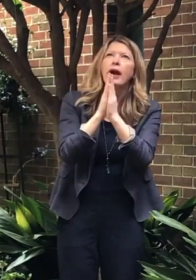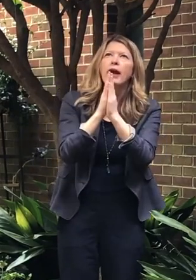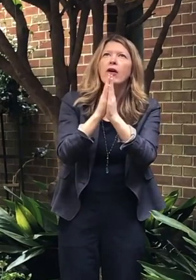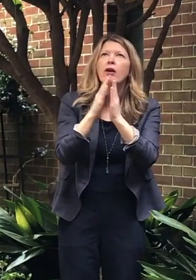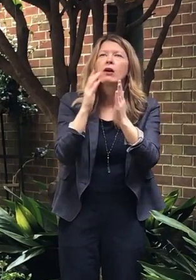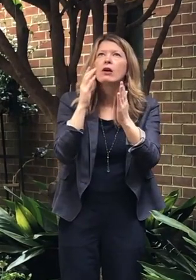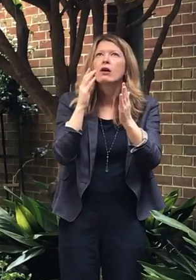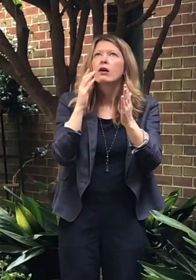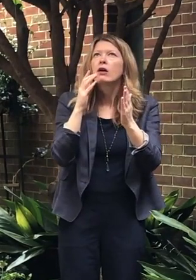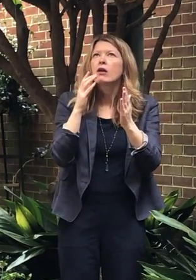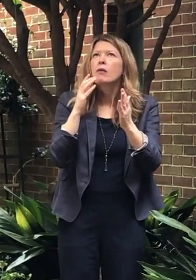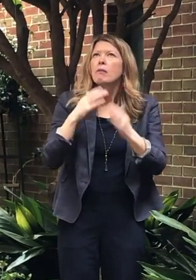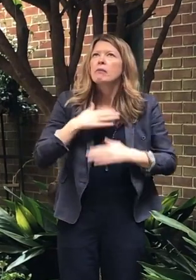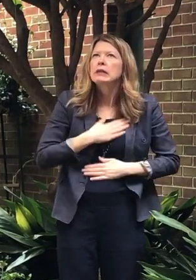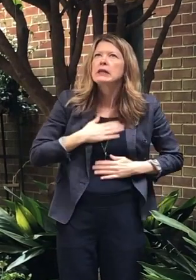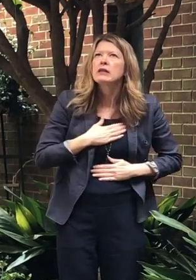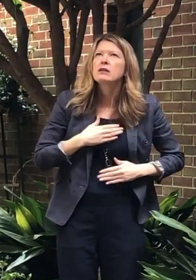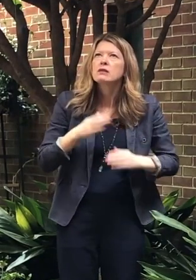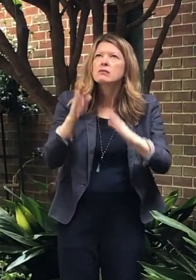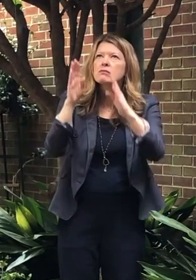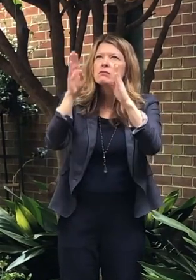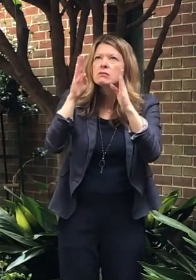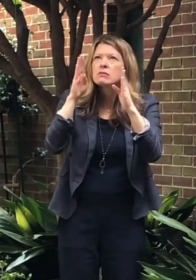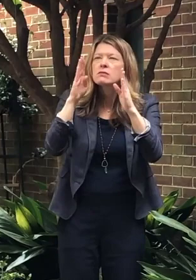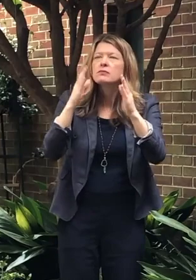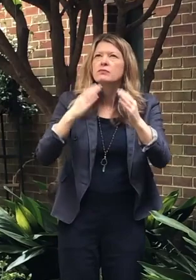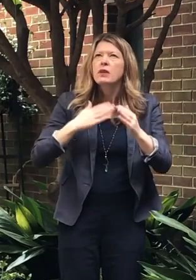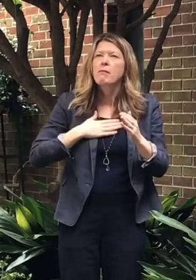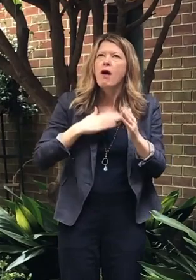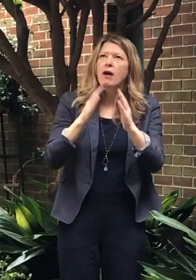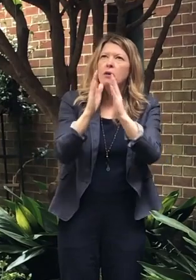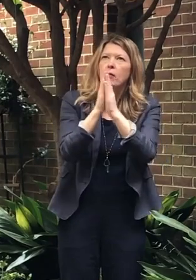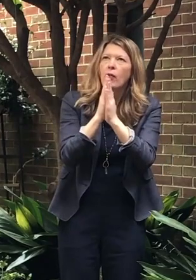ears consider well the voice of my supplication.